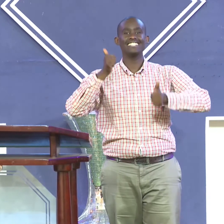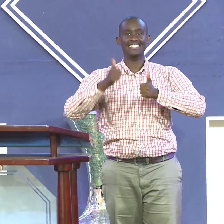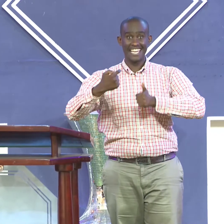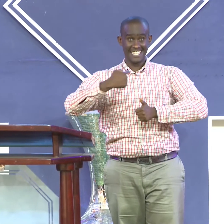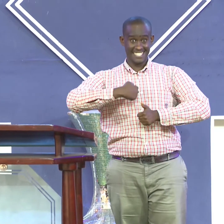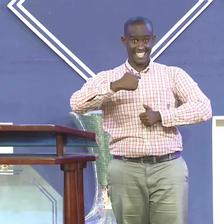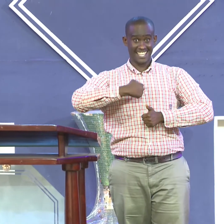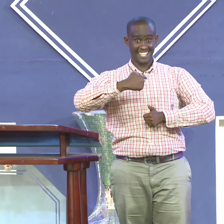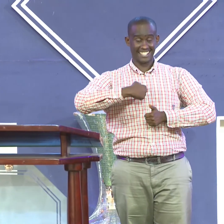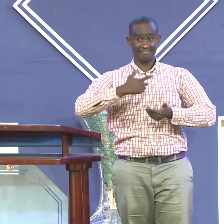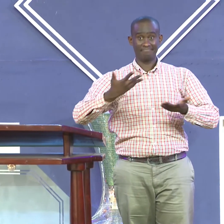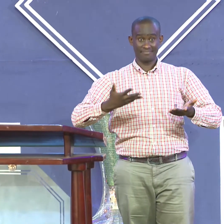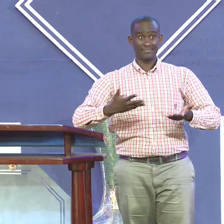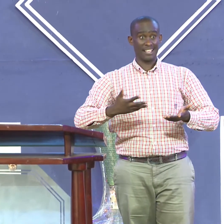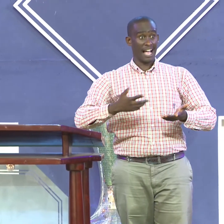sign